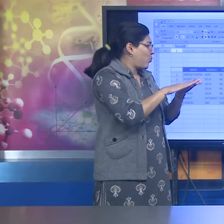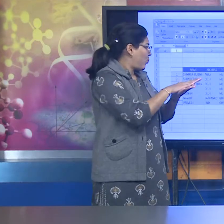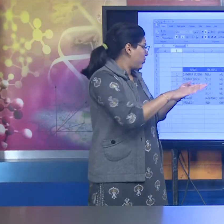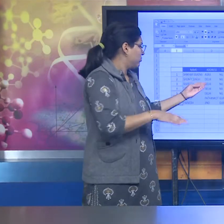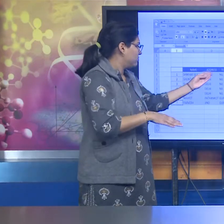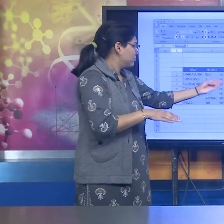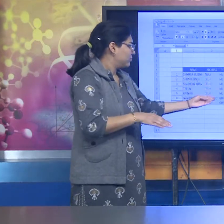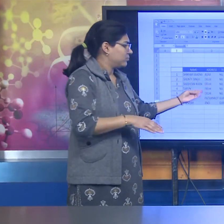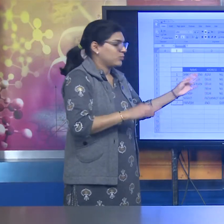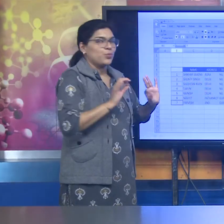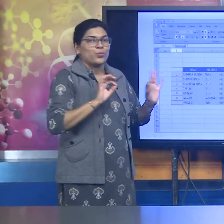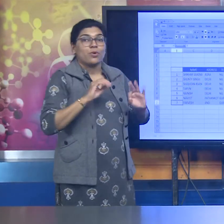which has